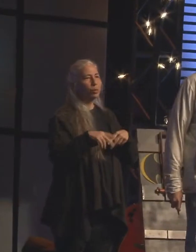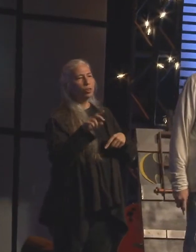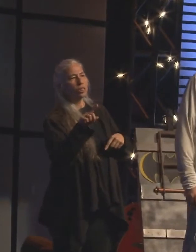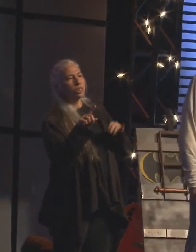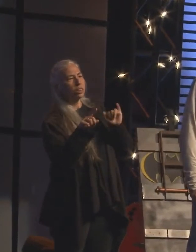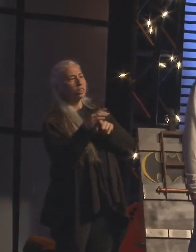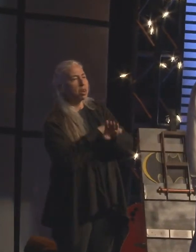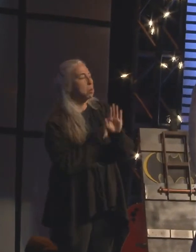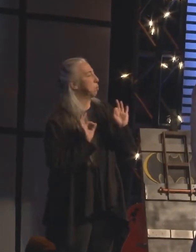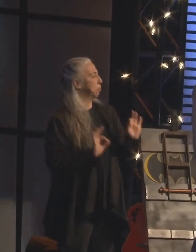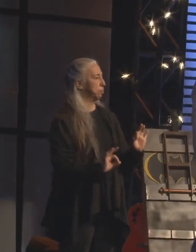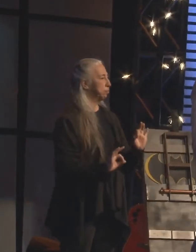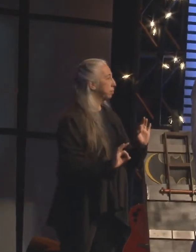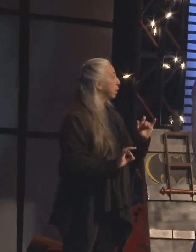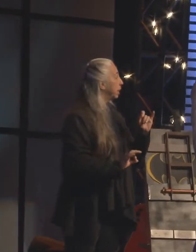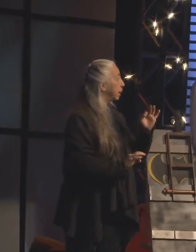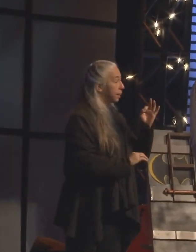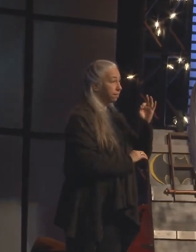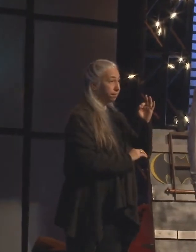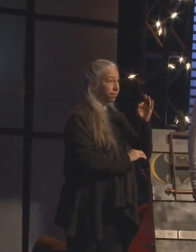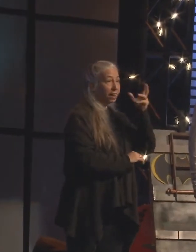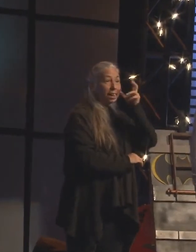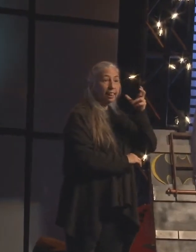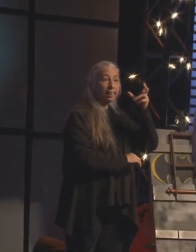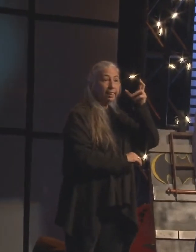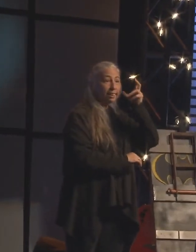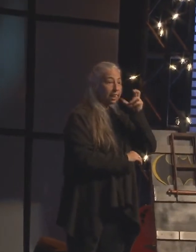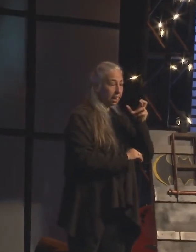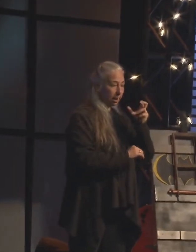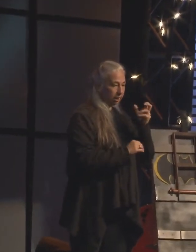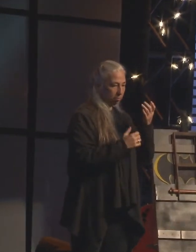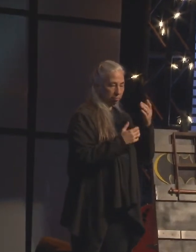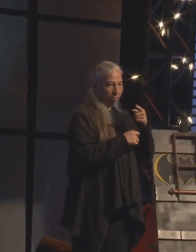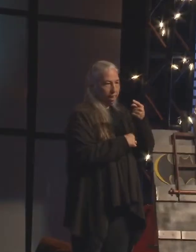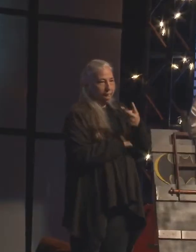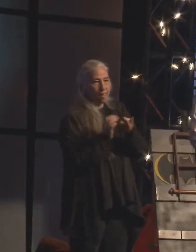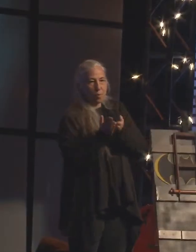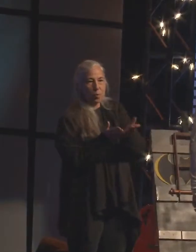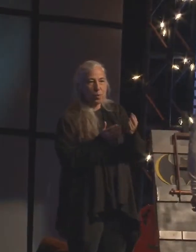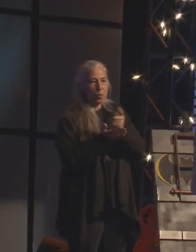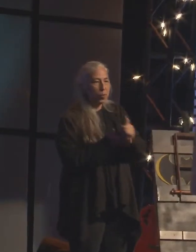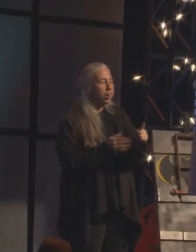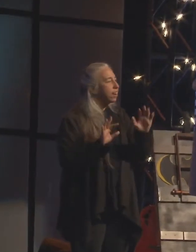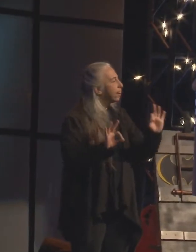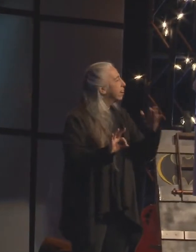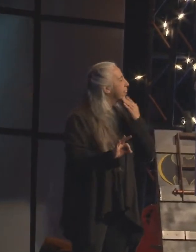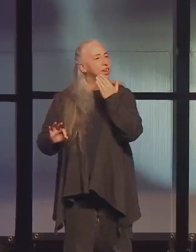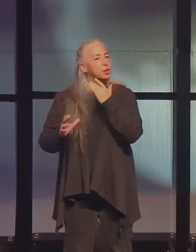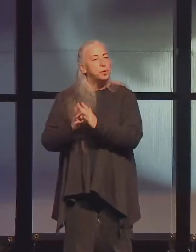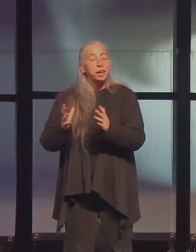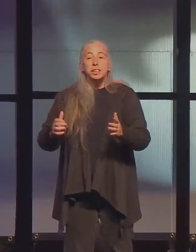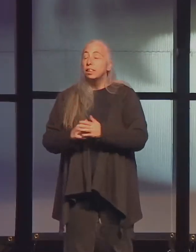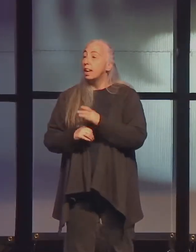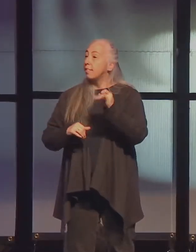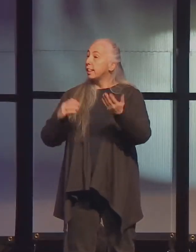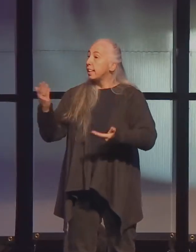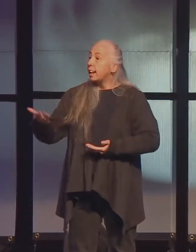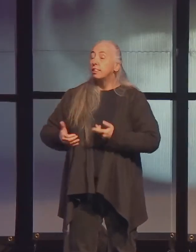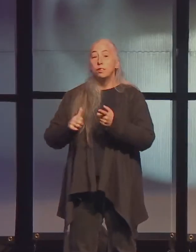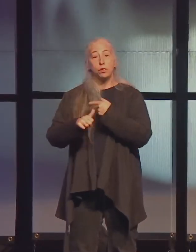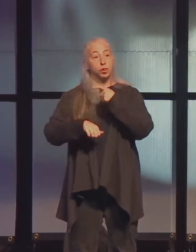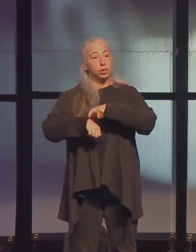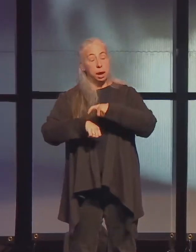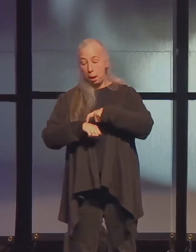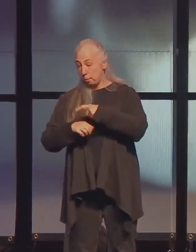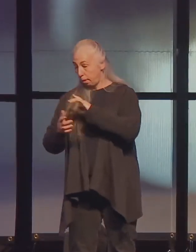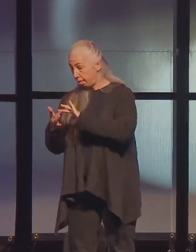that's good. If you're listening in partway through the week, wonderful. Thank you so much. Nice to see everybody today. If you're a guest today, first time, online,